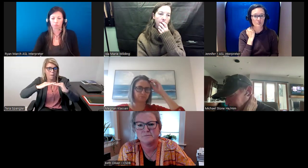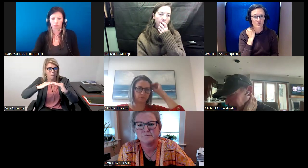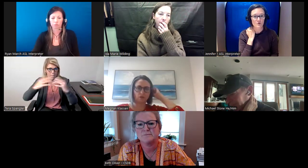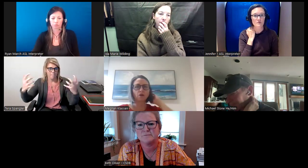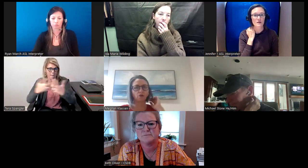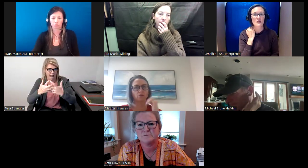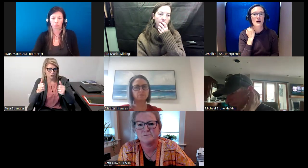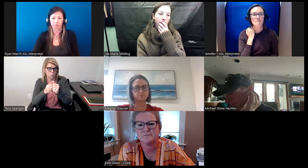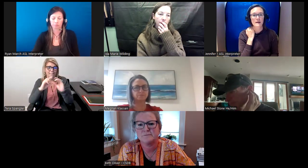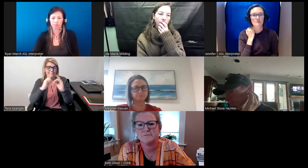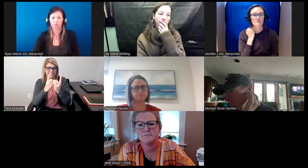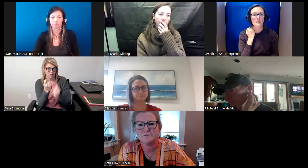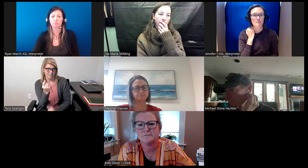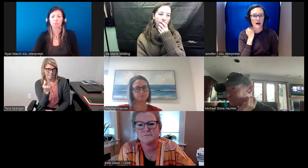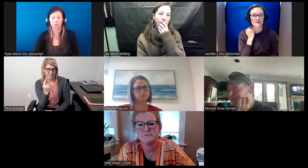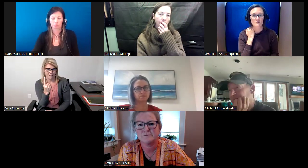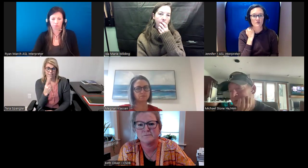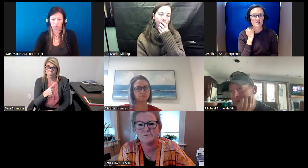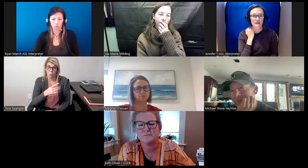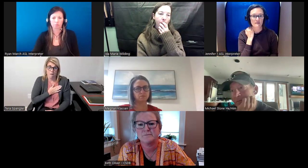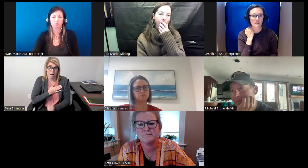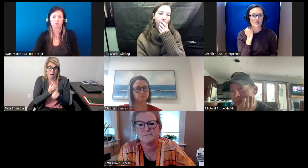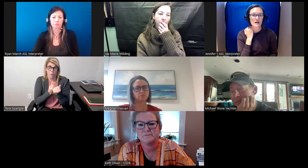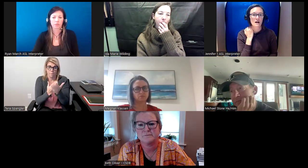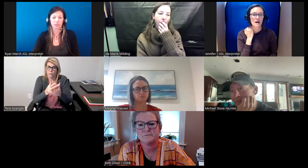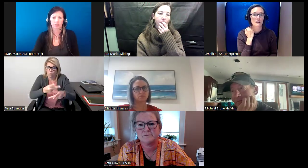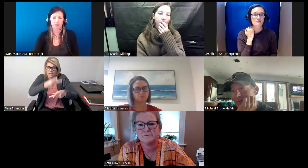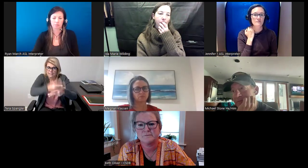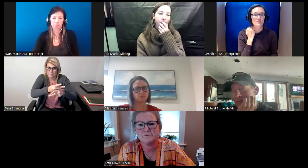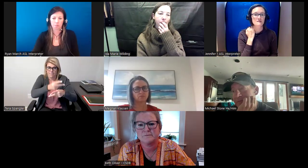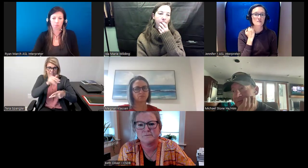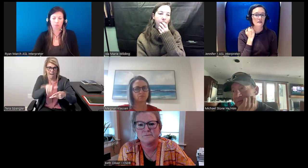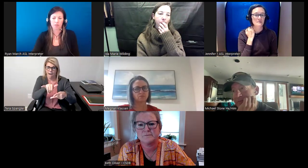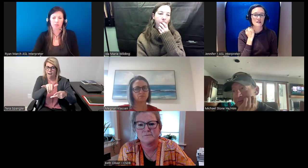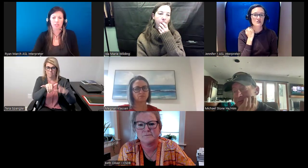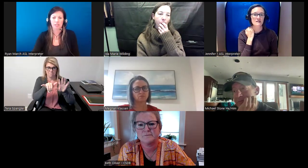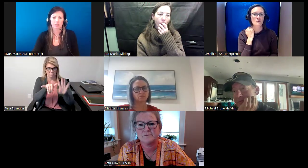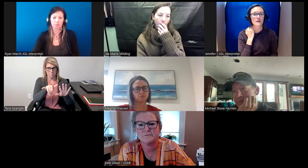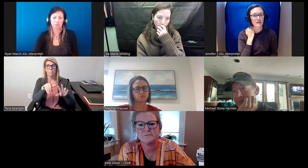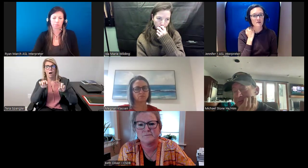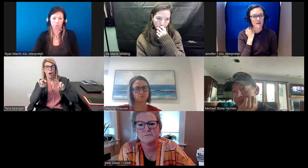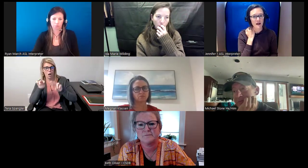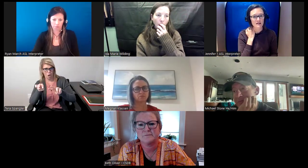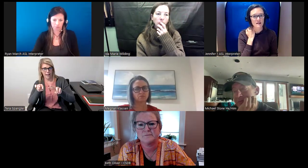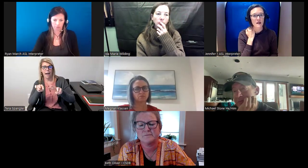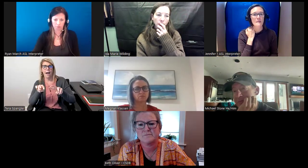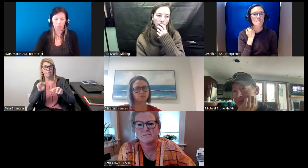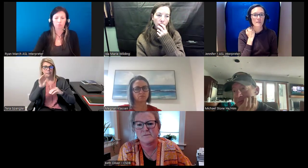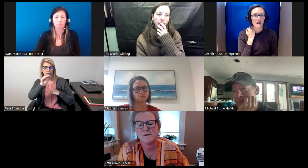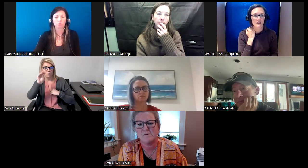going to approve a minimum match with D11. So my recommendation is that we keep